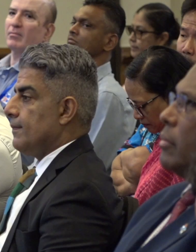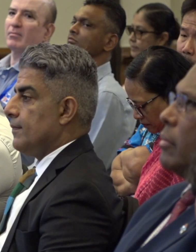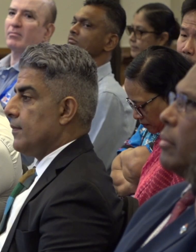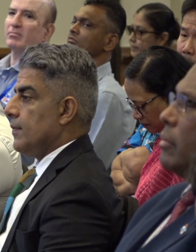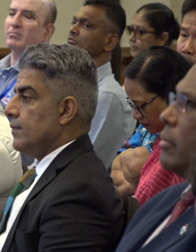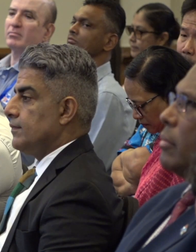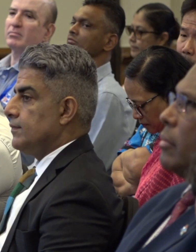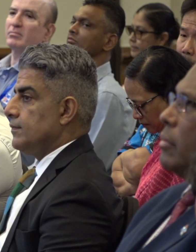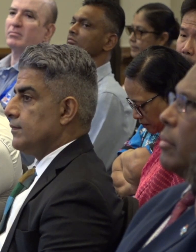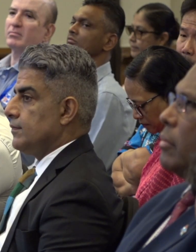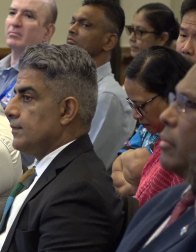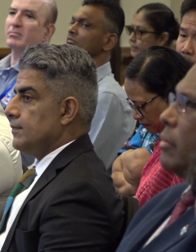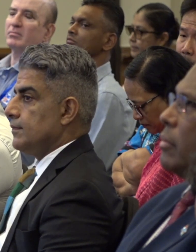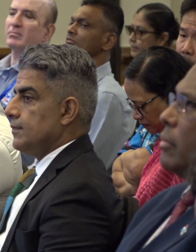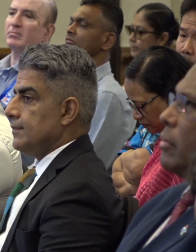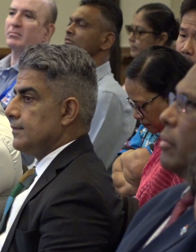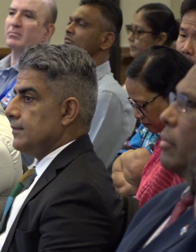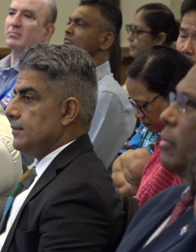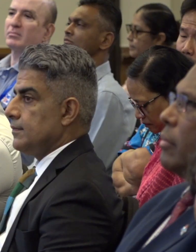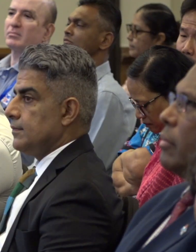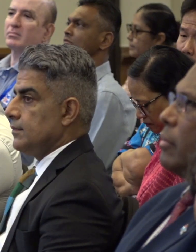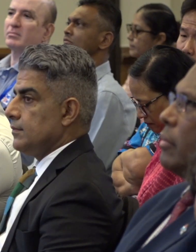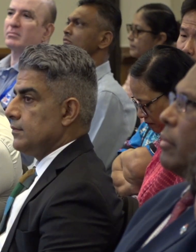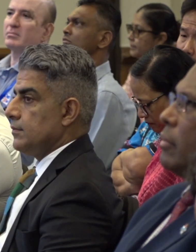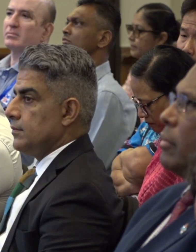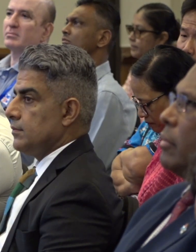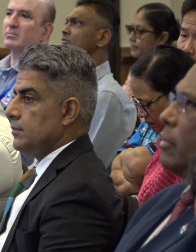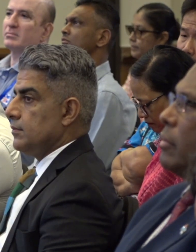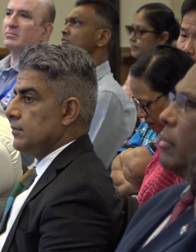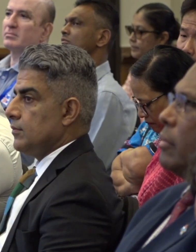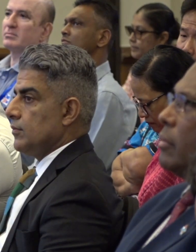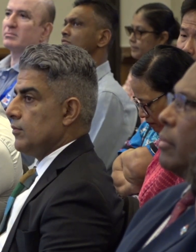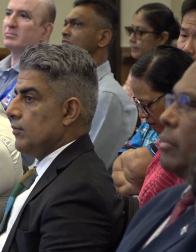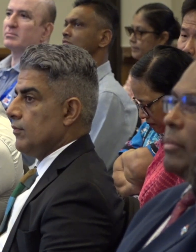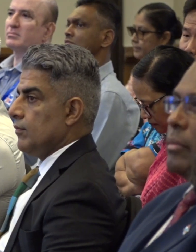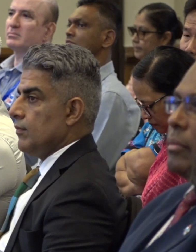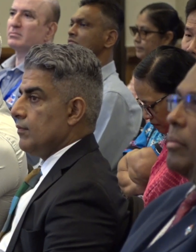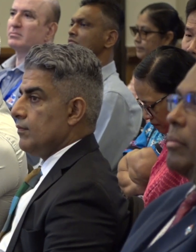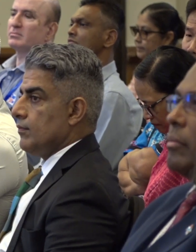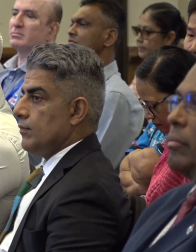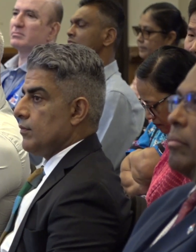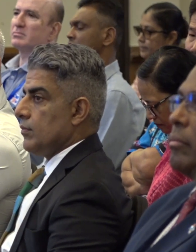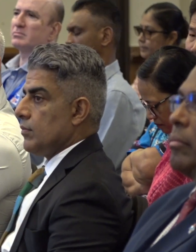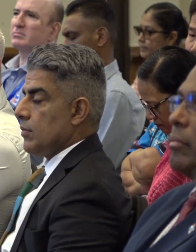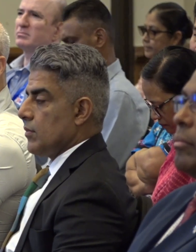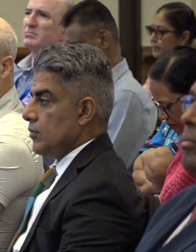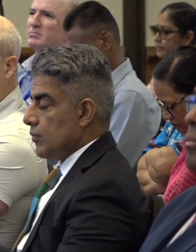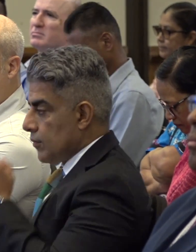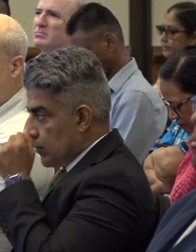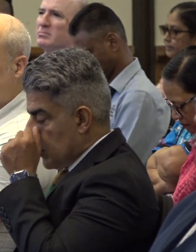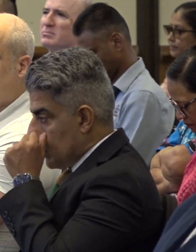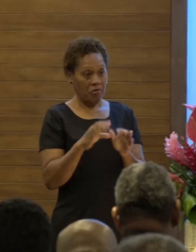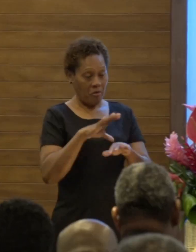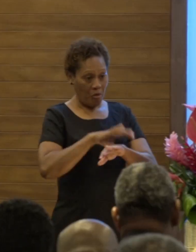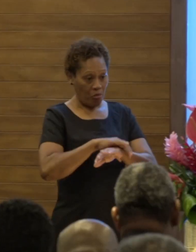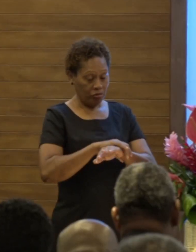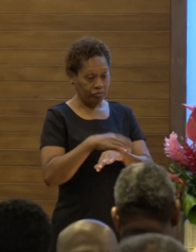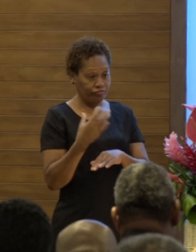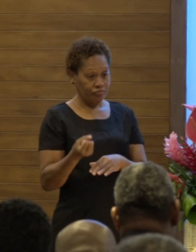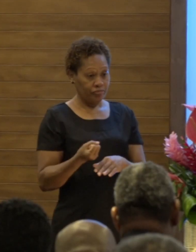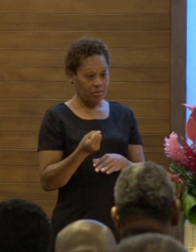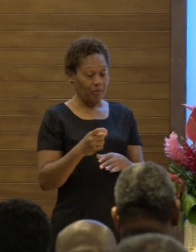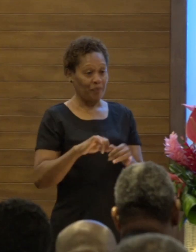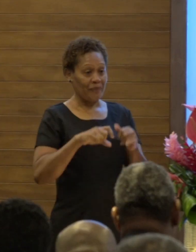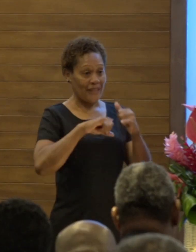most significant national occasion. On behalf of the Acting Minister for Policing and Communications, the Honorable